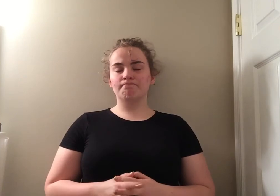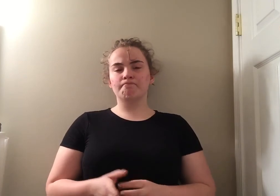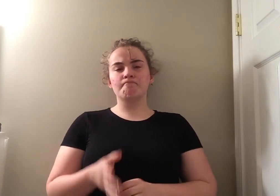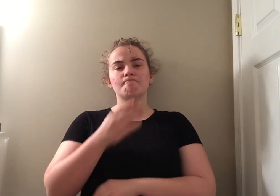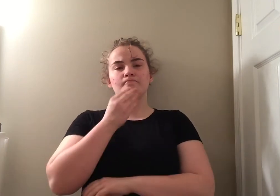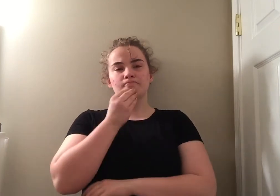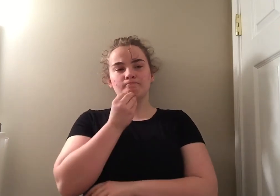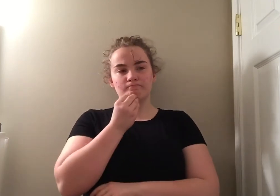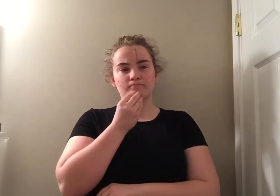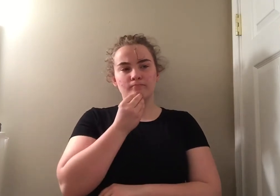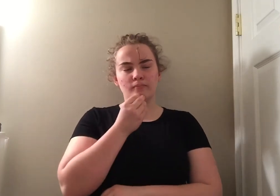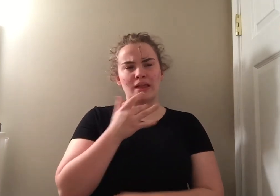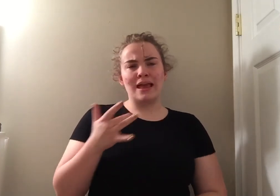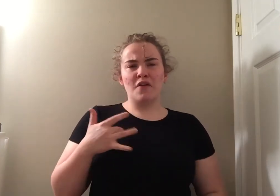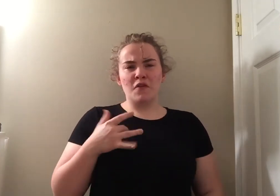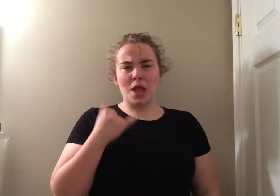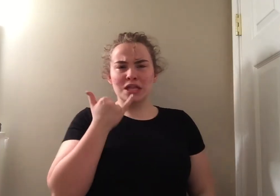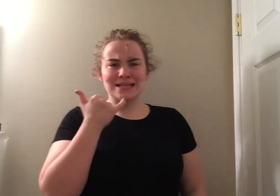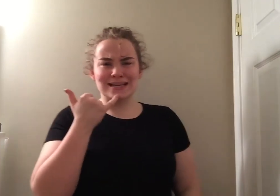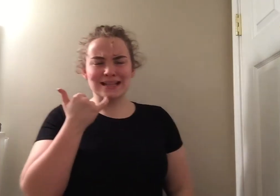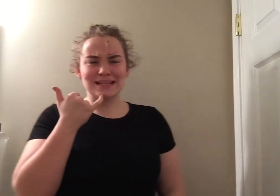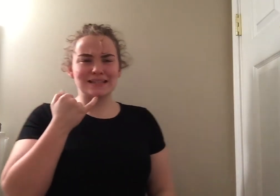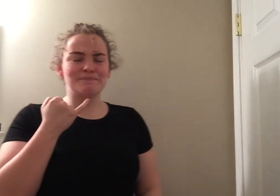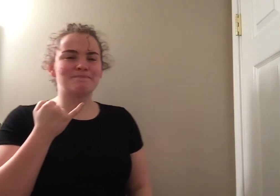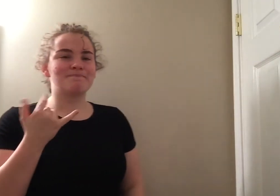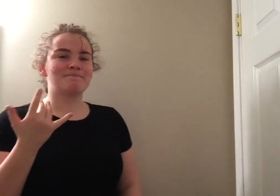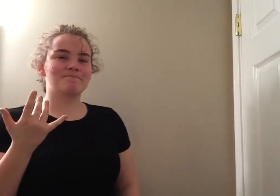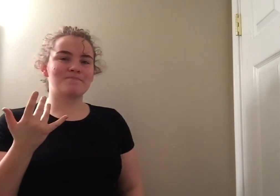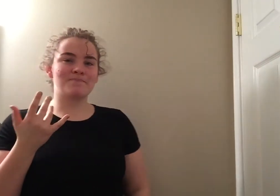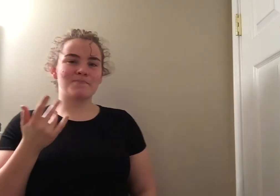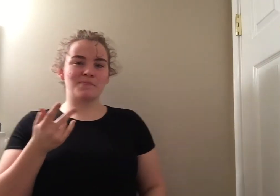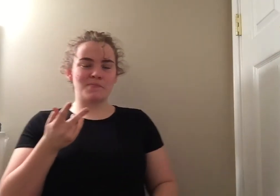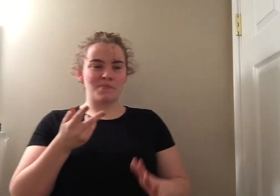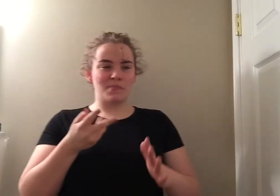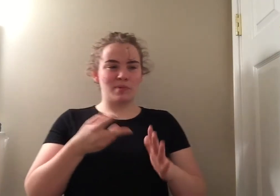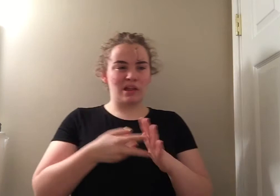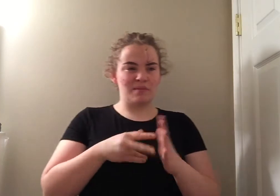When you feel jealous, that means that you are jealous of something else happening.